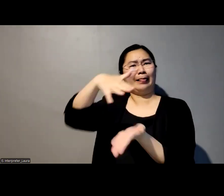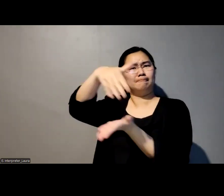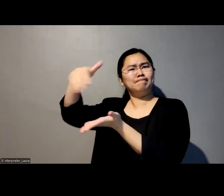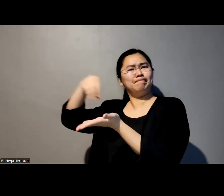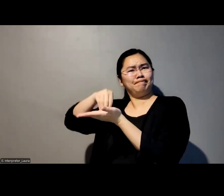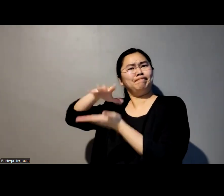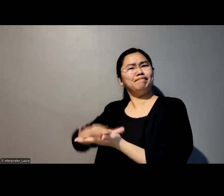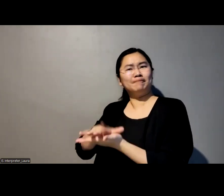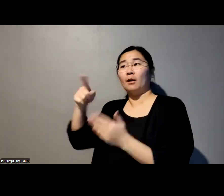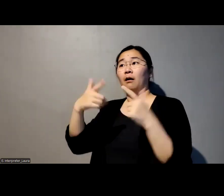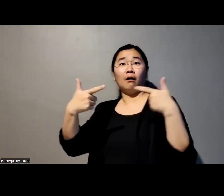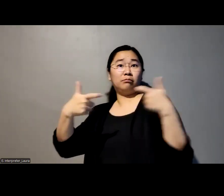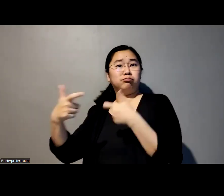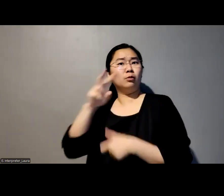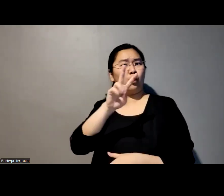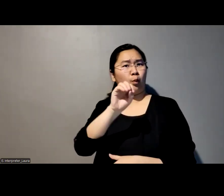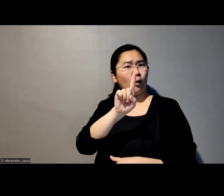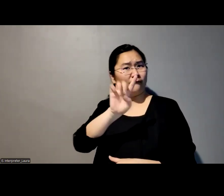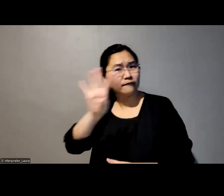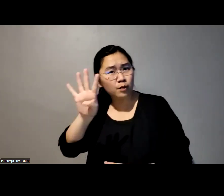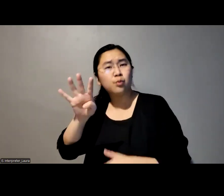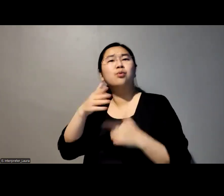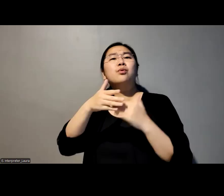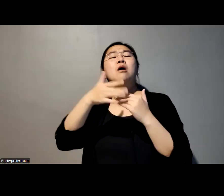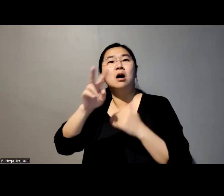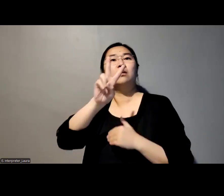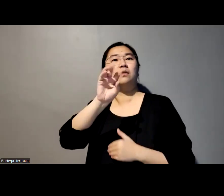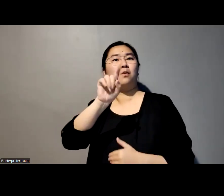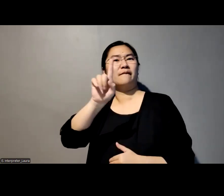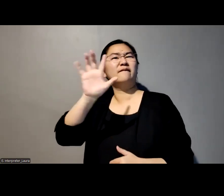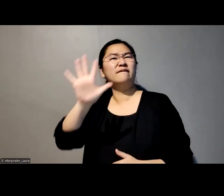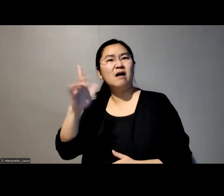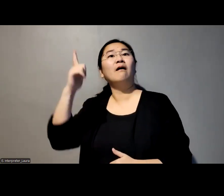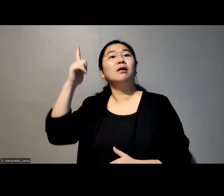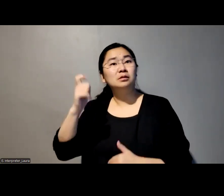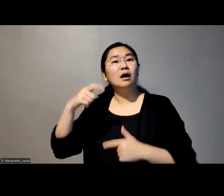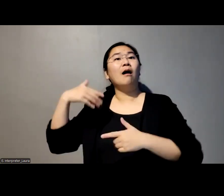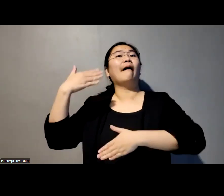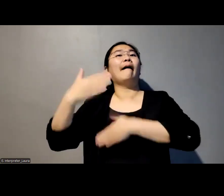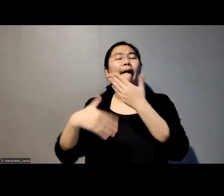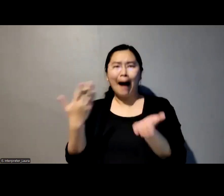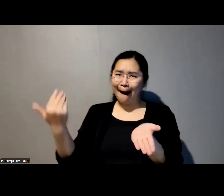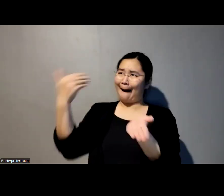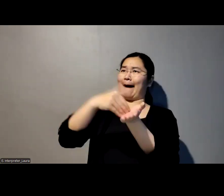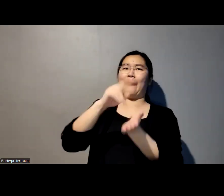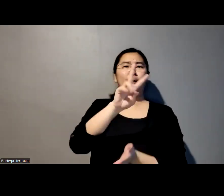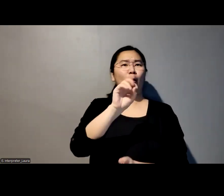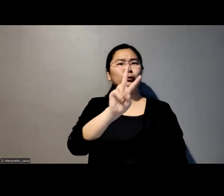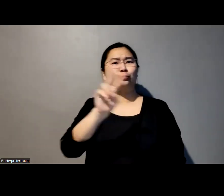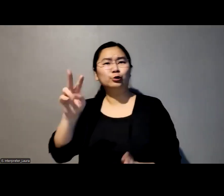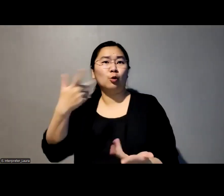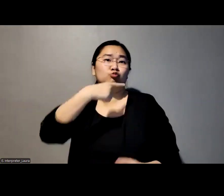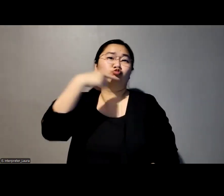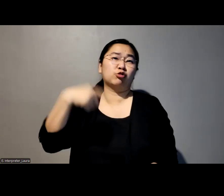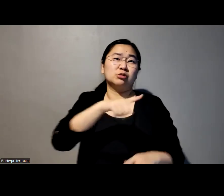track of that. We don't know what is happening to these people. The phones are off. The directors are not responding. We don't know if they're safe. It has been